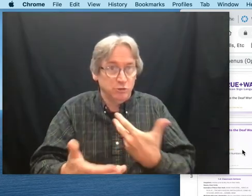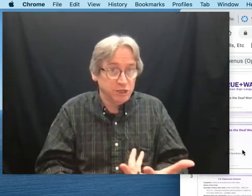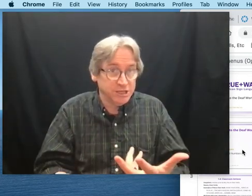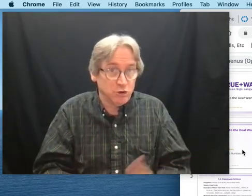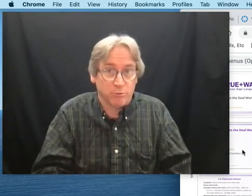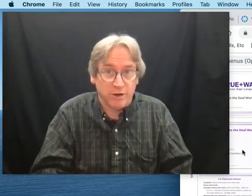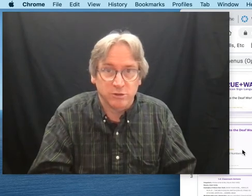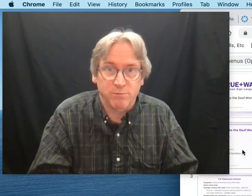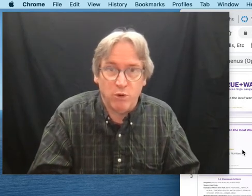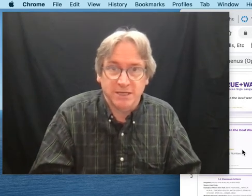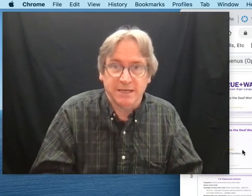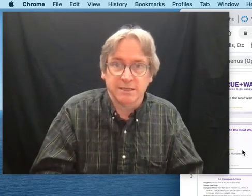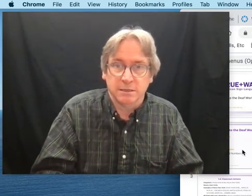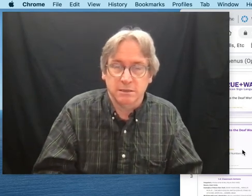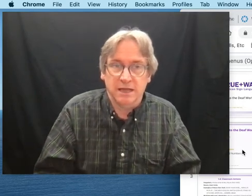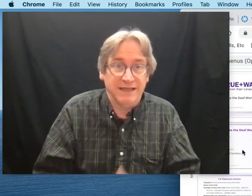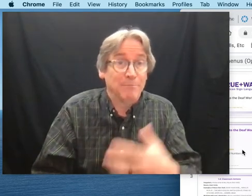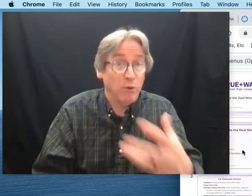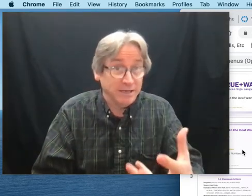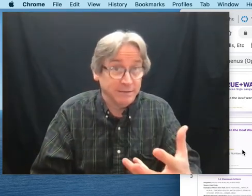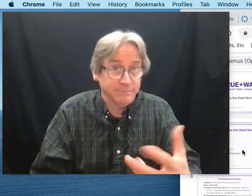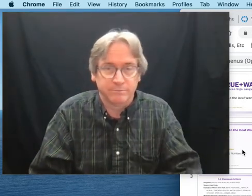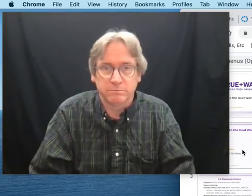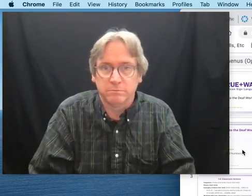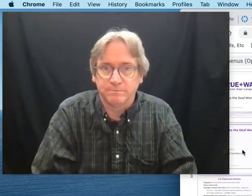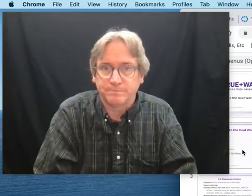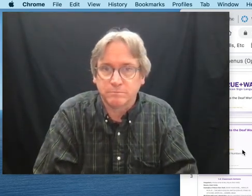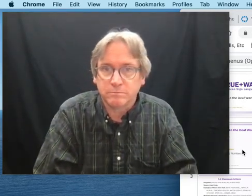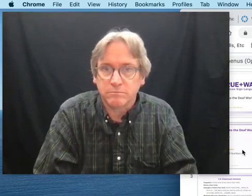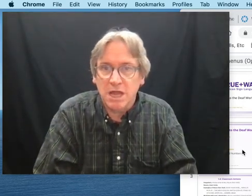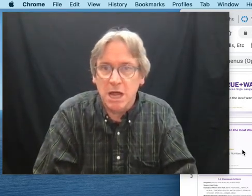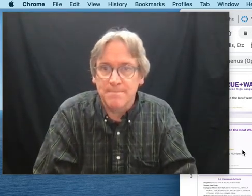to just incorporate those pointing, that pointing.